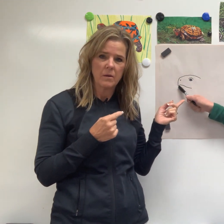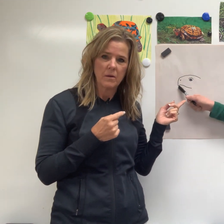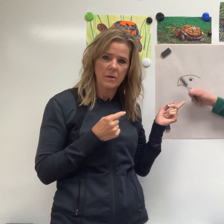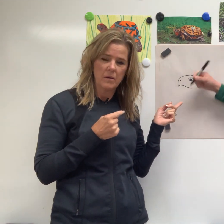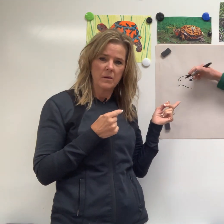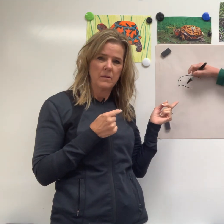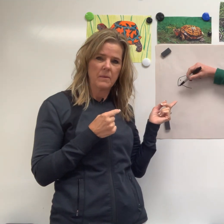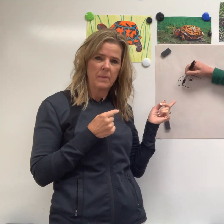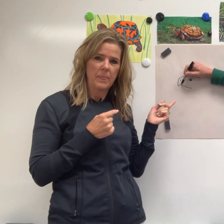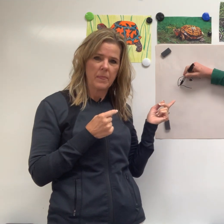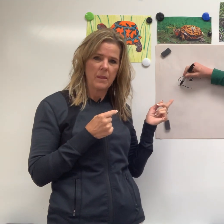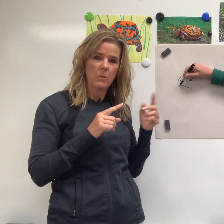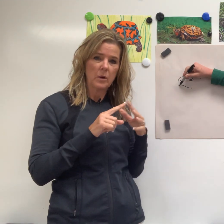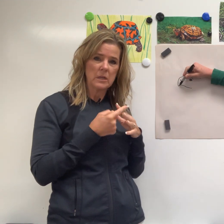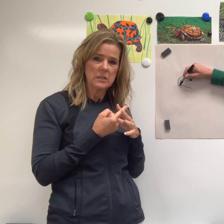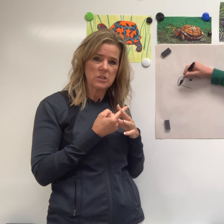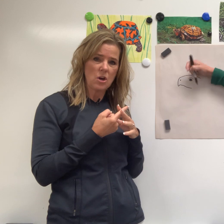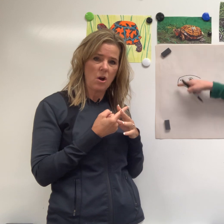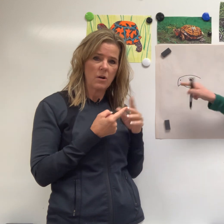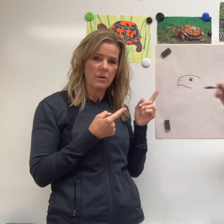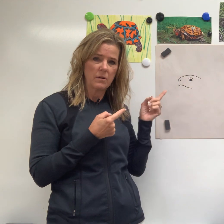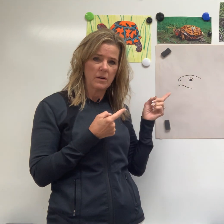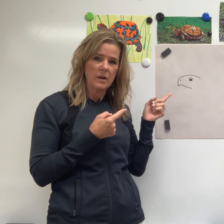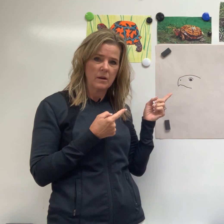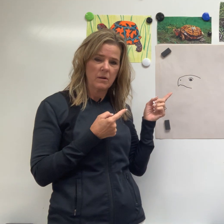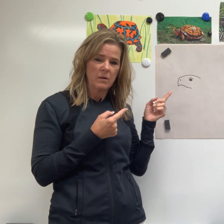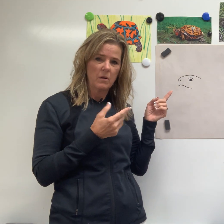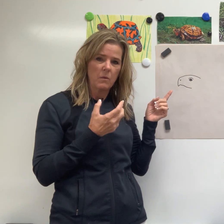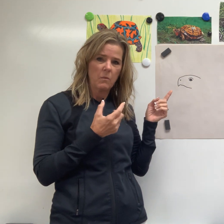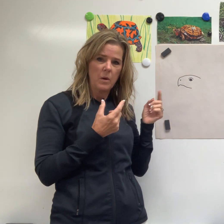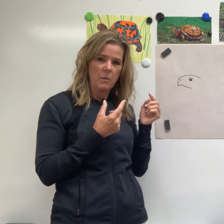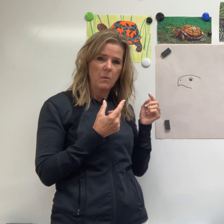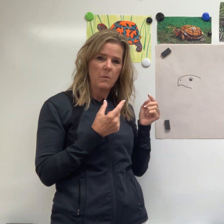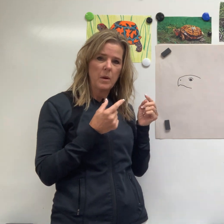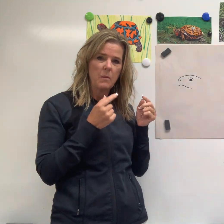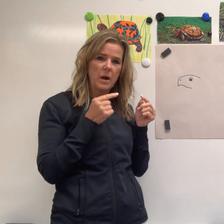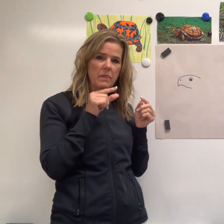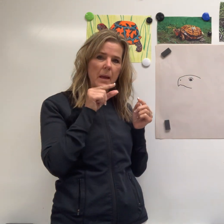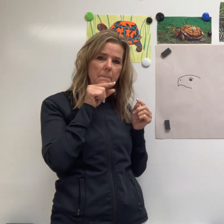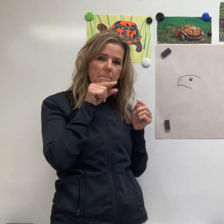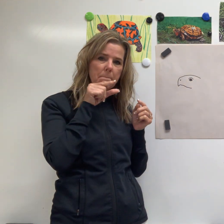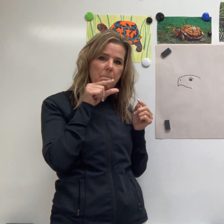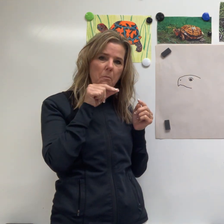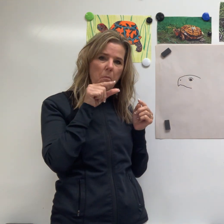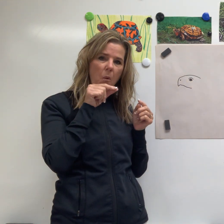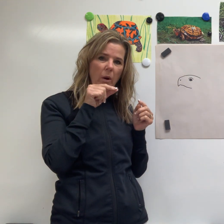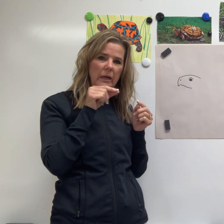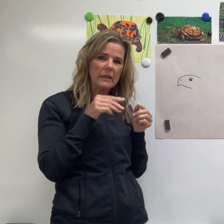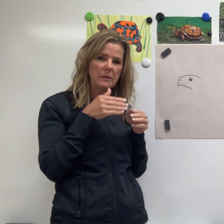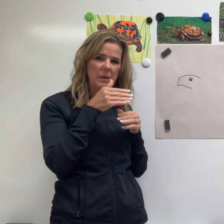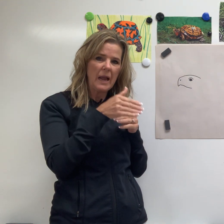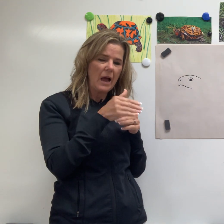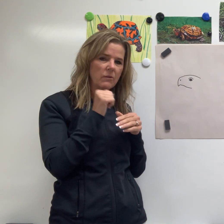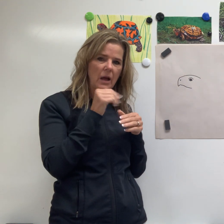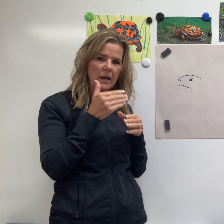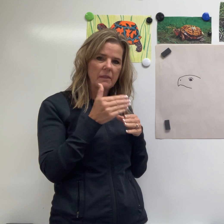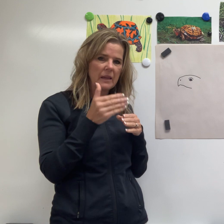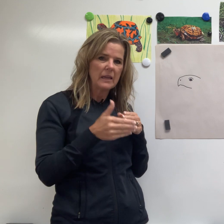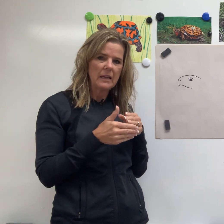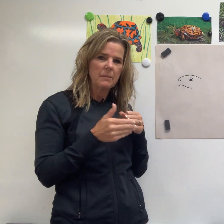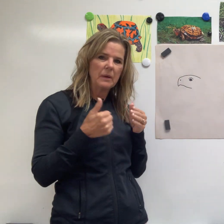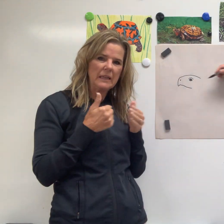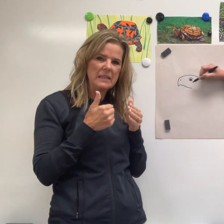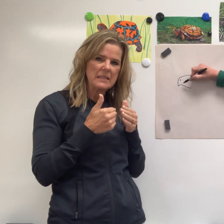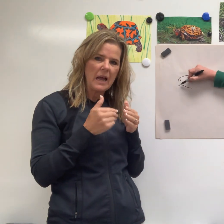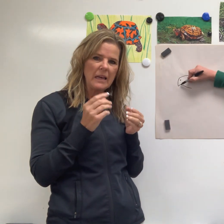beak mouth that we made. We're going to start in a little bit because we want that point to stick out. So not at the end, but in just a